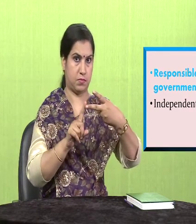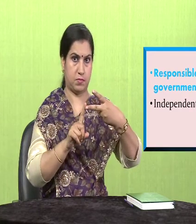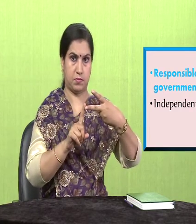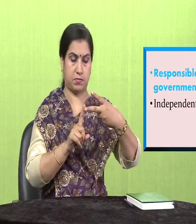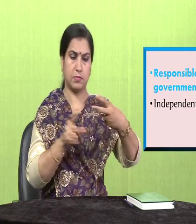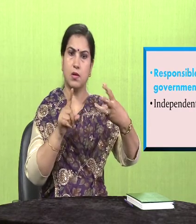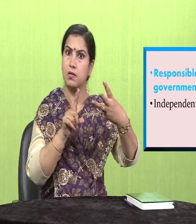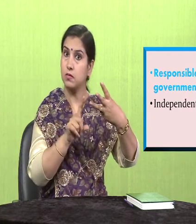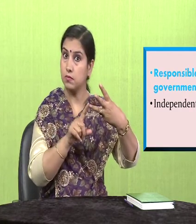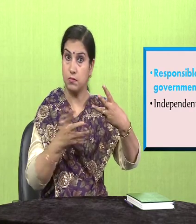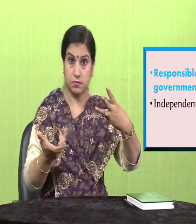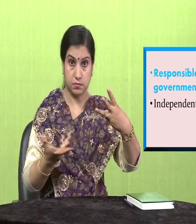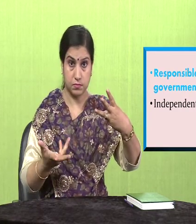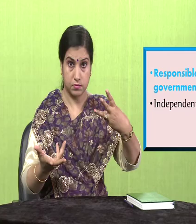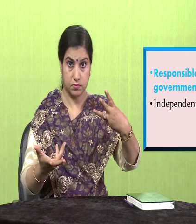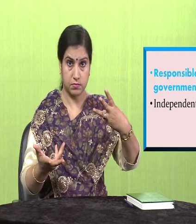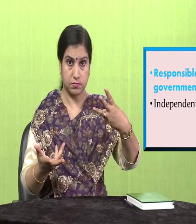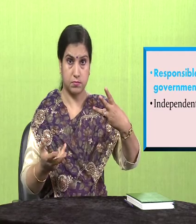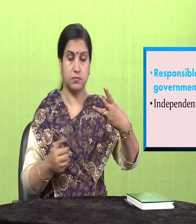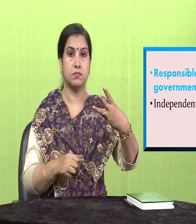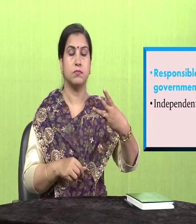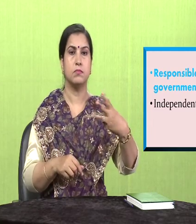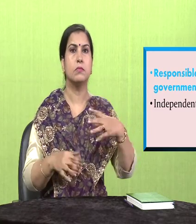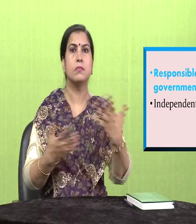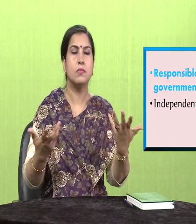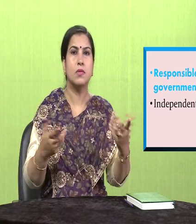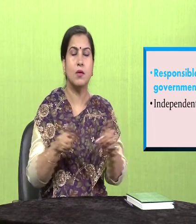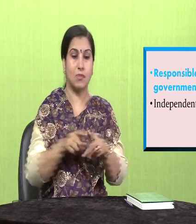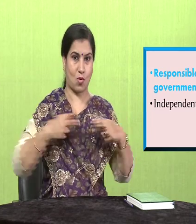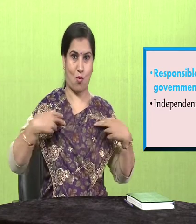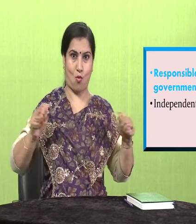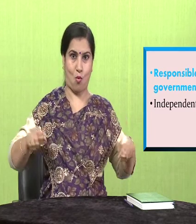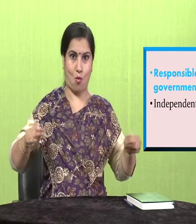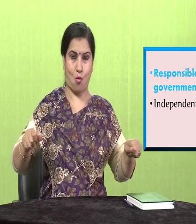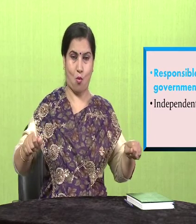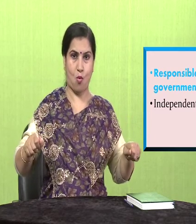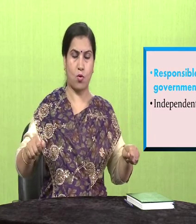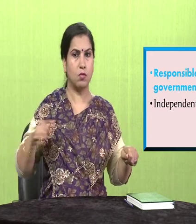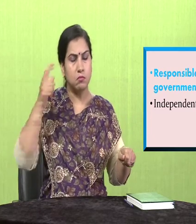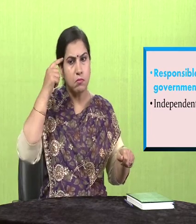Third one is, the courts of law do not favor any